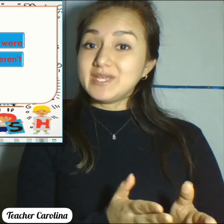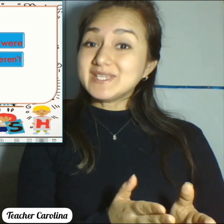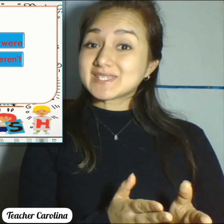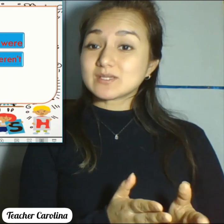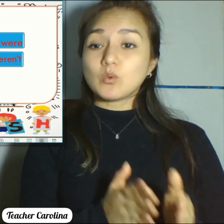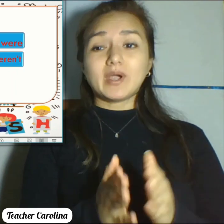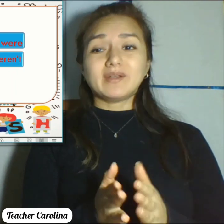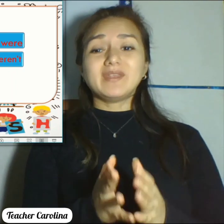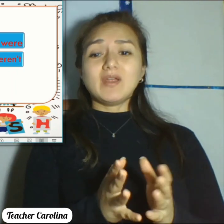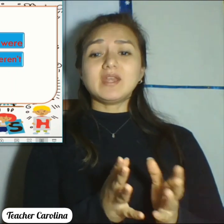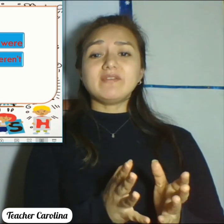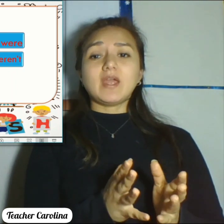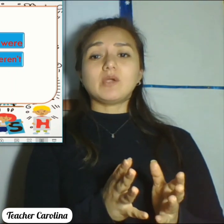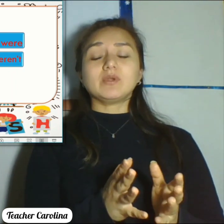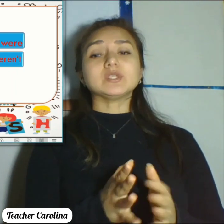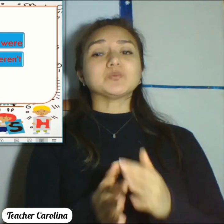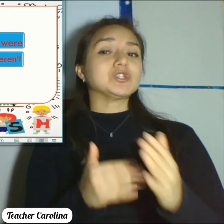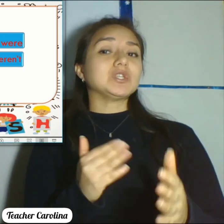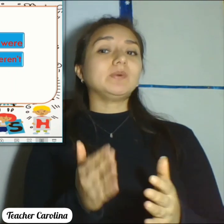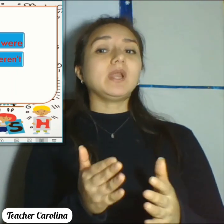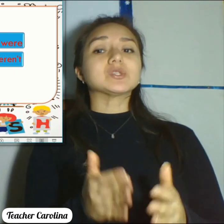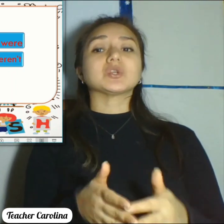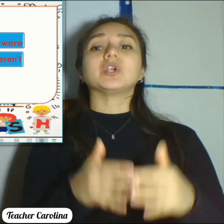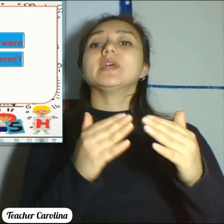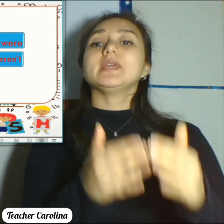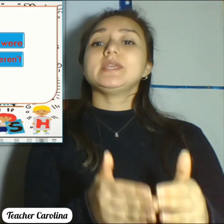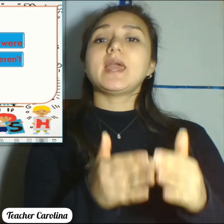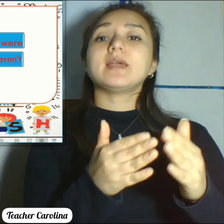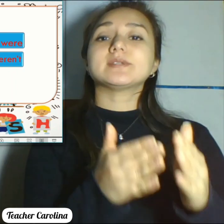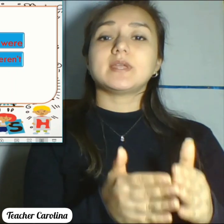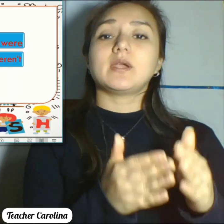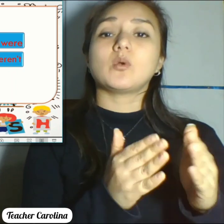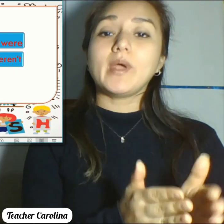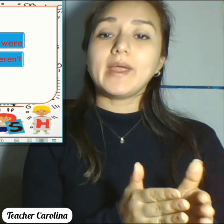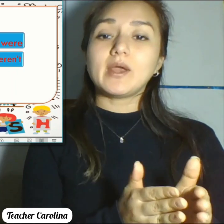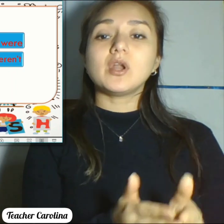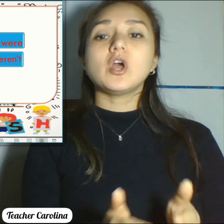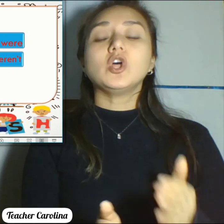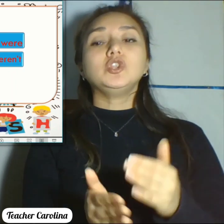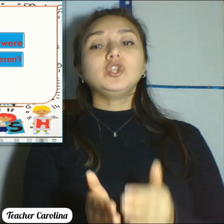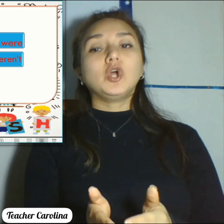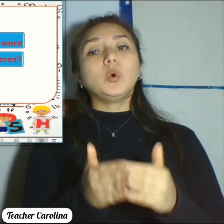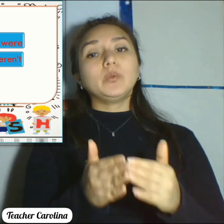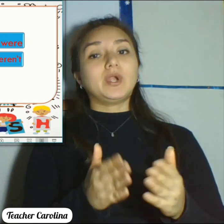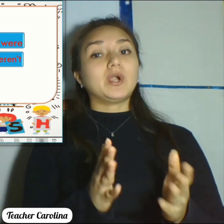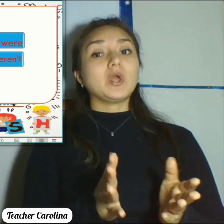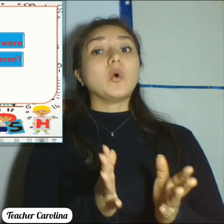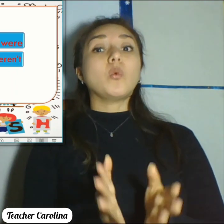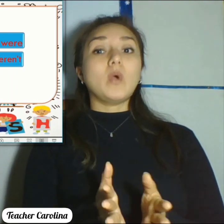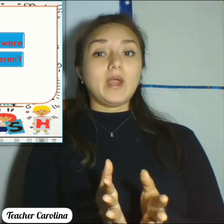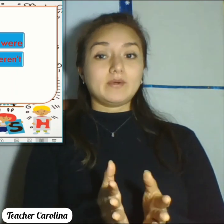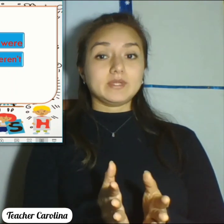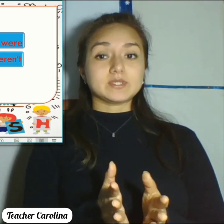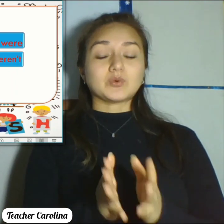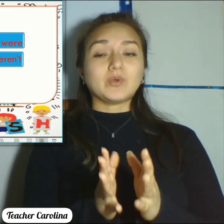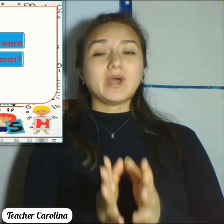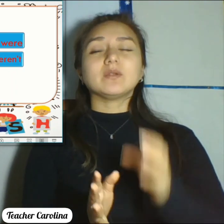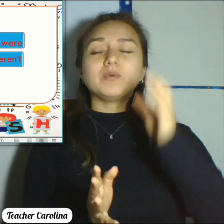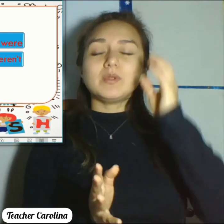fairies? Were there any fairies? Possible answer, yes, there were, no, there weren't, right?